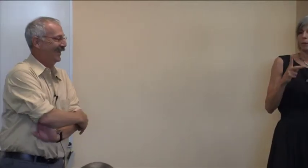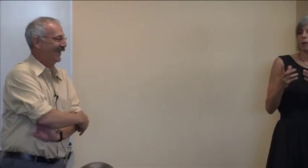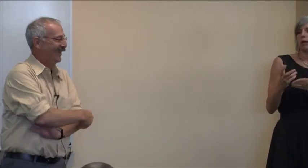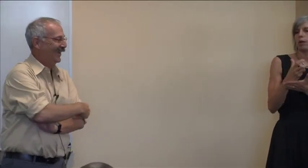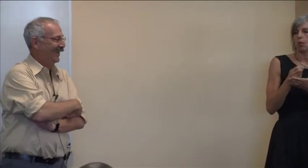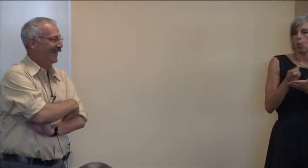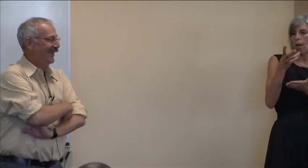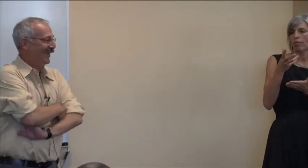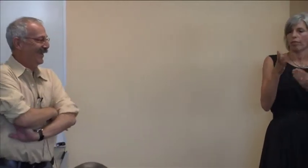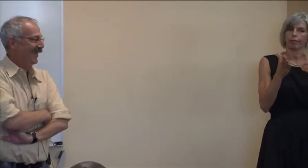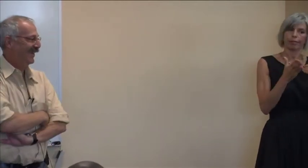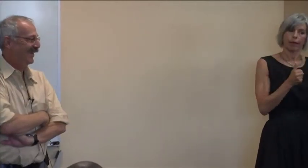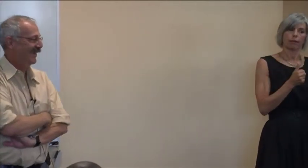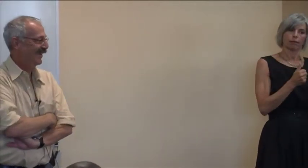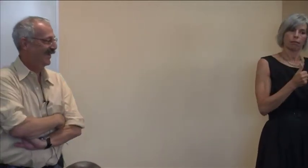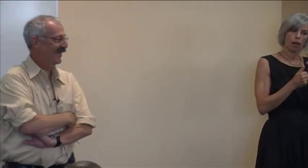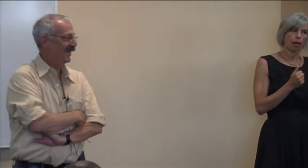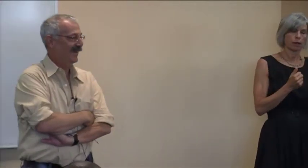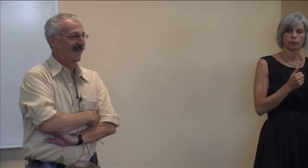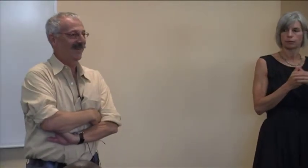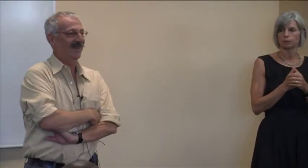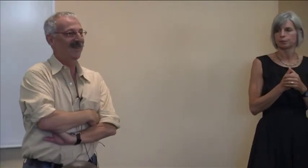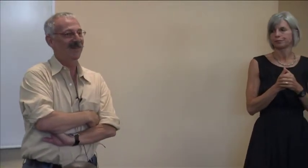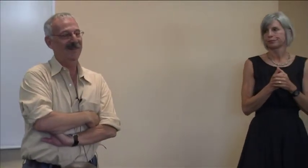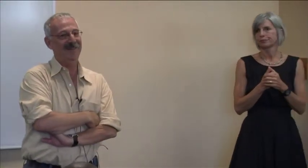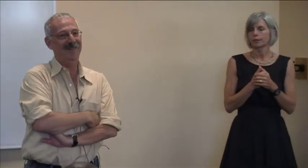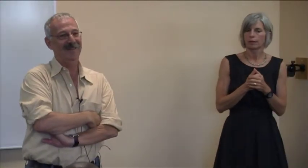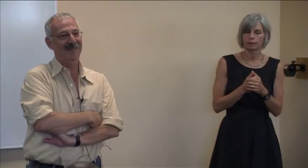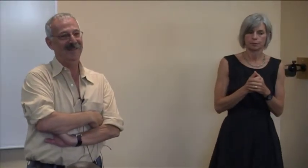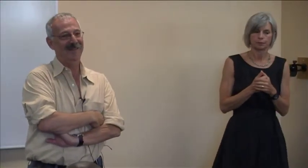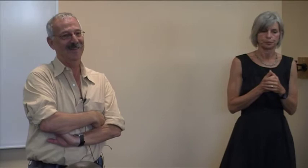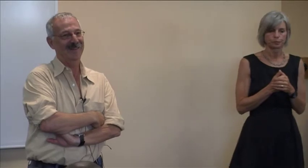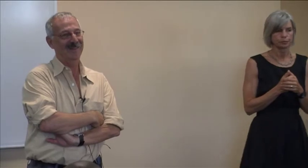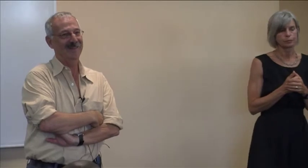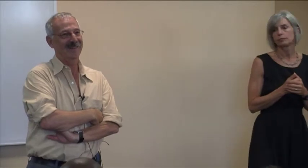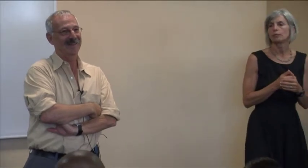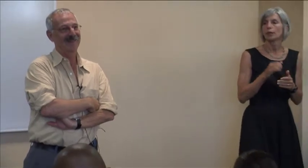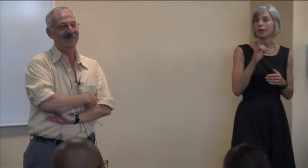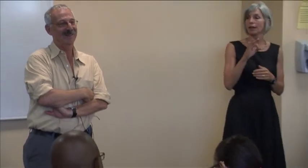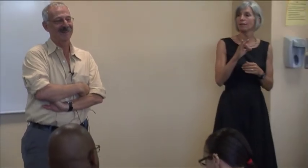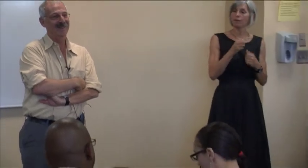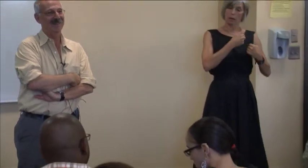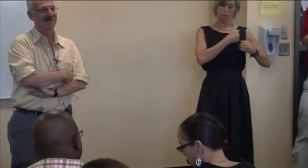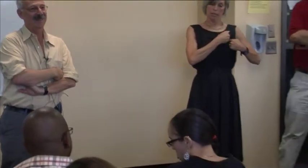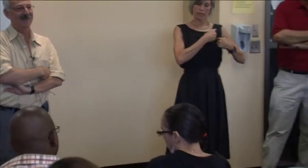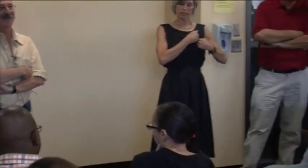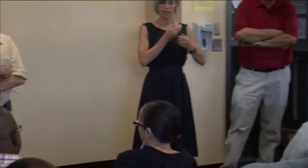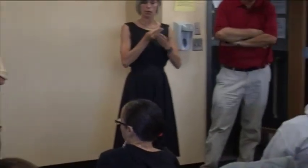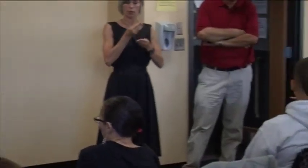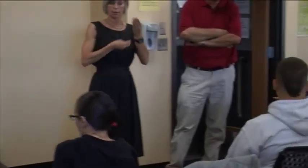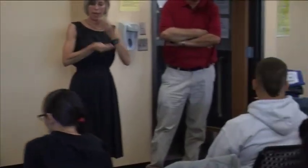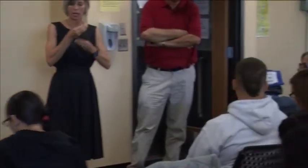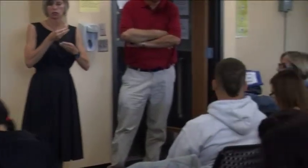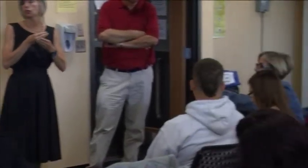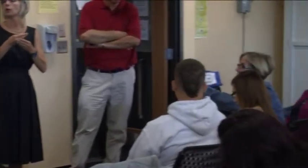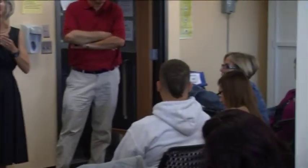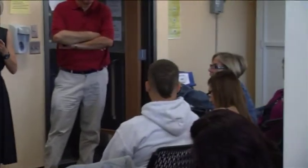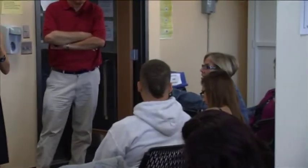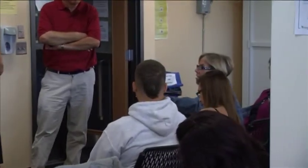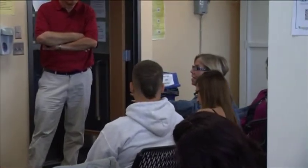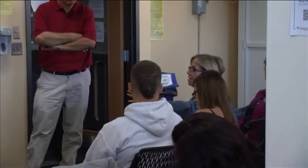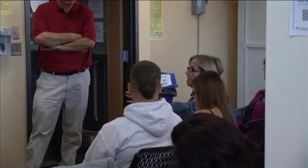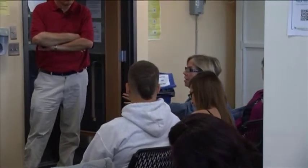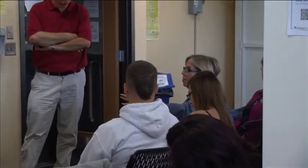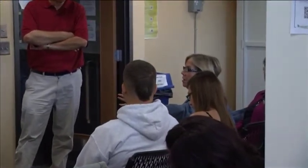And I know we're out of time. I just want to ask, so if I cut the military budget with all the, a lot of people don't want us to have 1,000 bases overseas